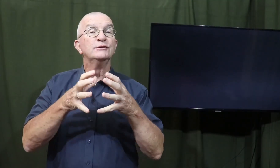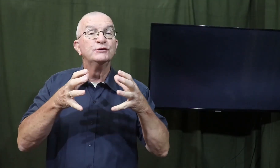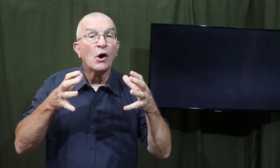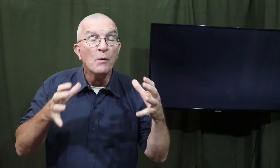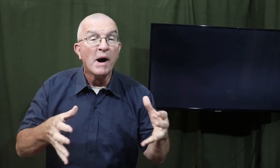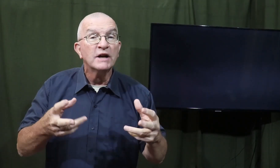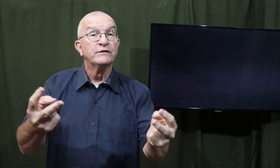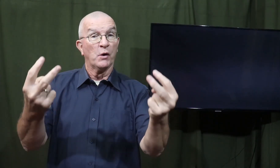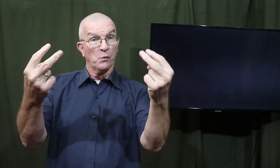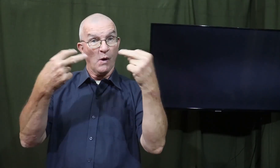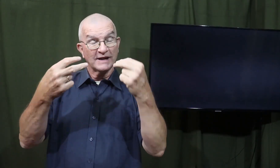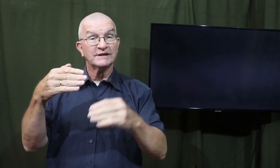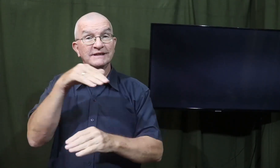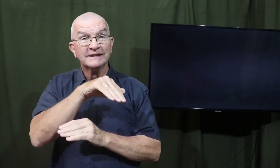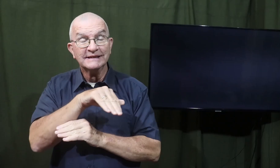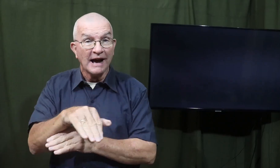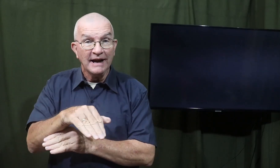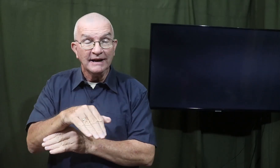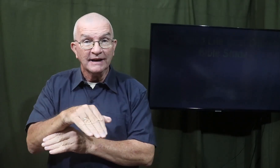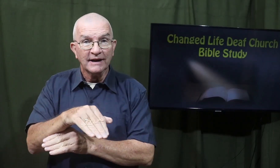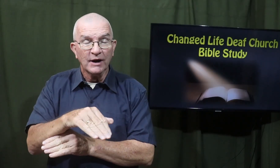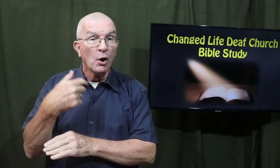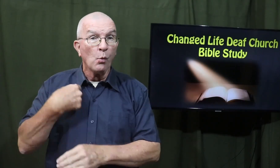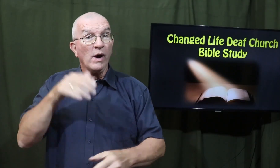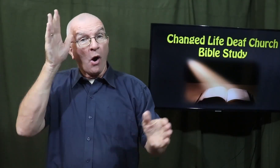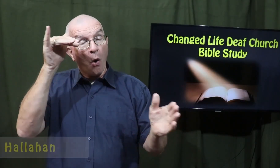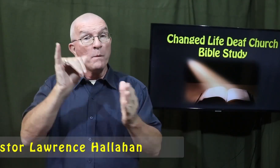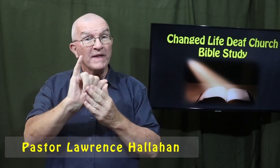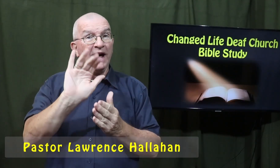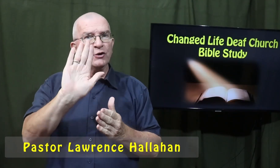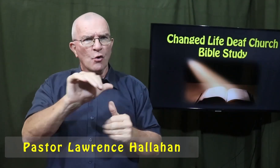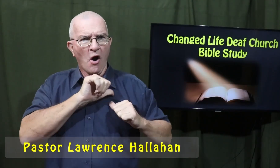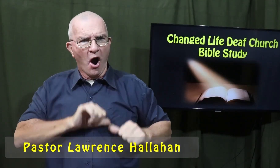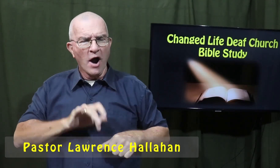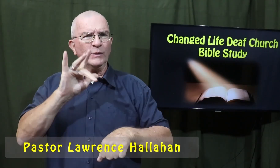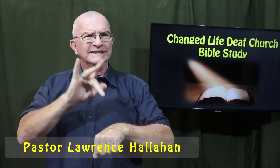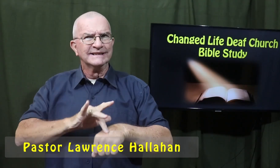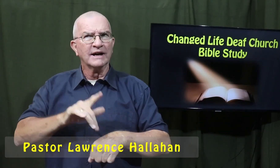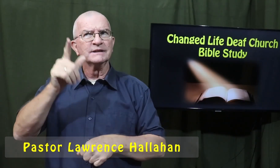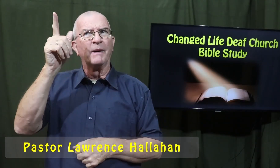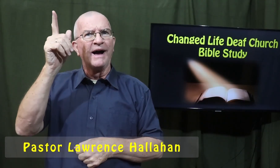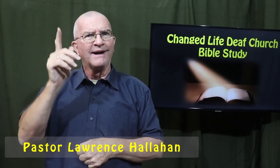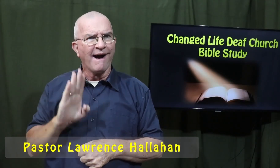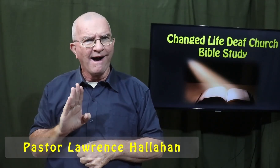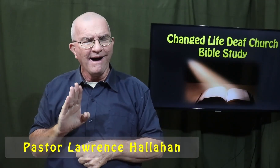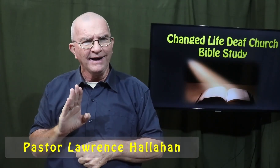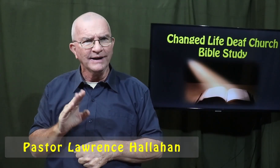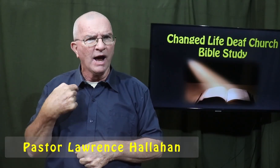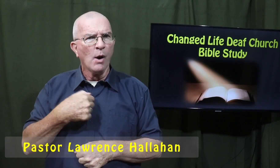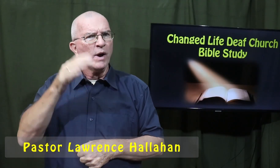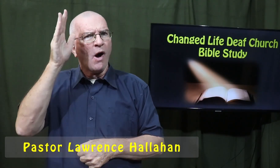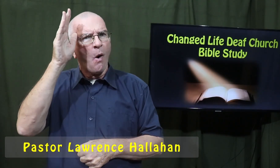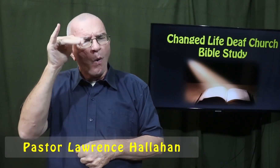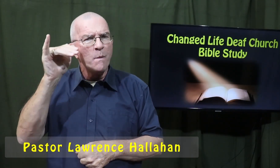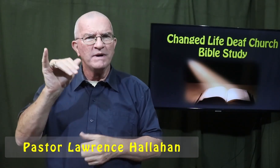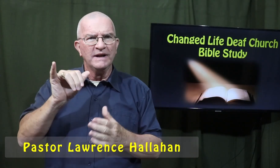Thank you so much for watching us tonight. We hope that your heart was touched by God's Word, and we hope